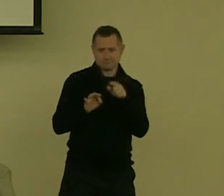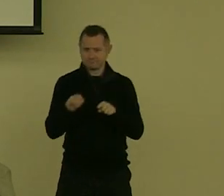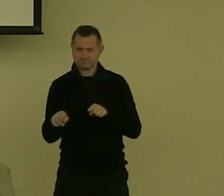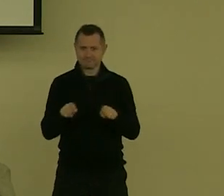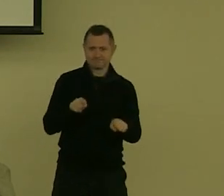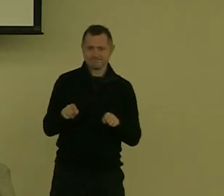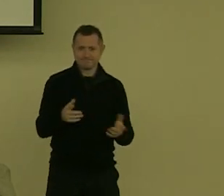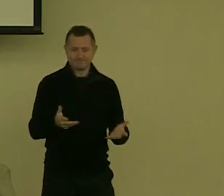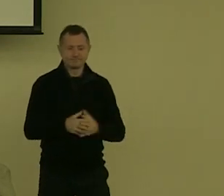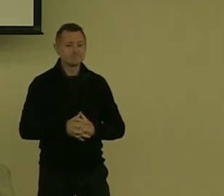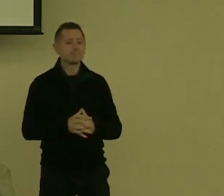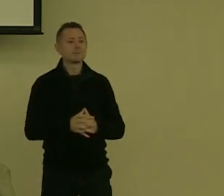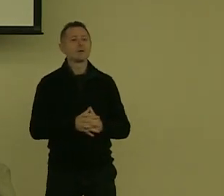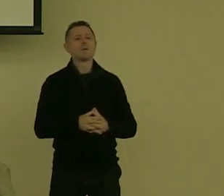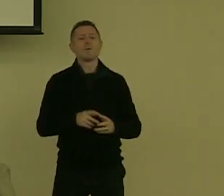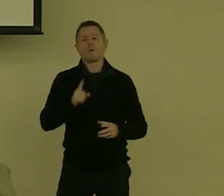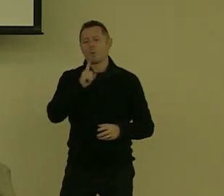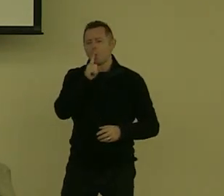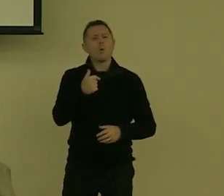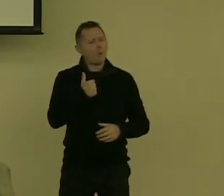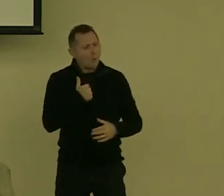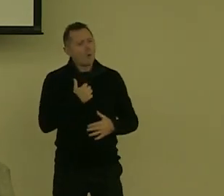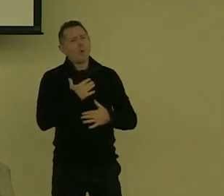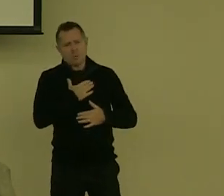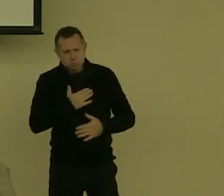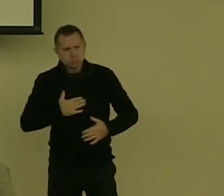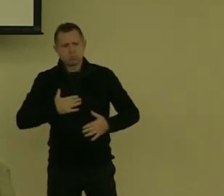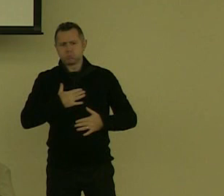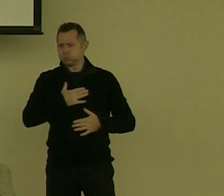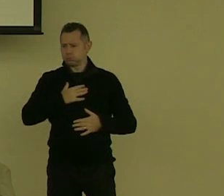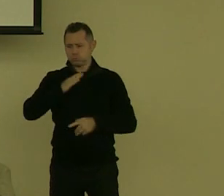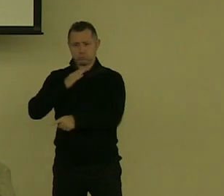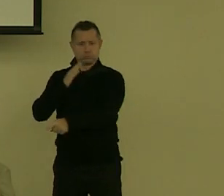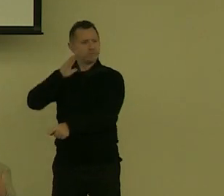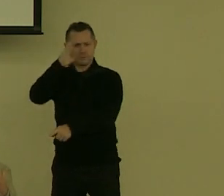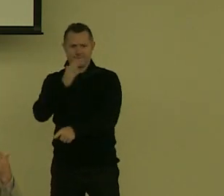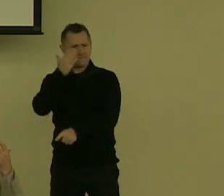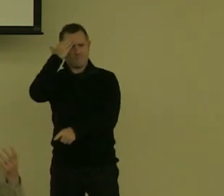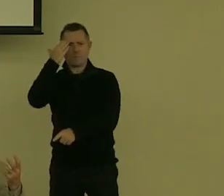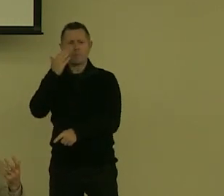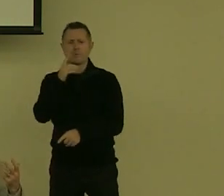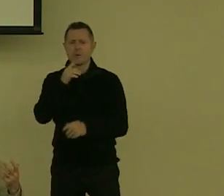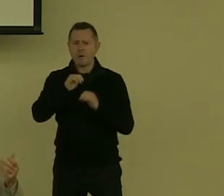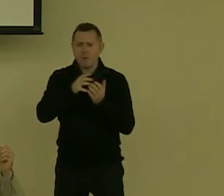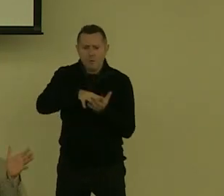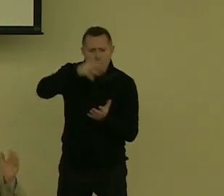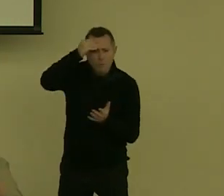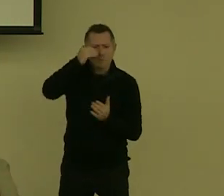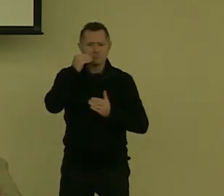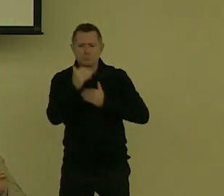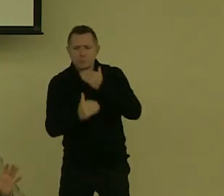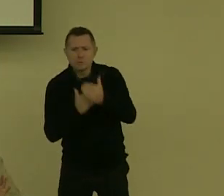to dig into the dirt of the craft, you know, which they didn't feel like they got to do much. It helped me learn a lot about it. And then I would take that experience.